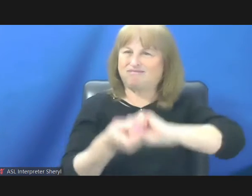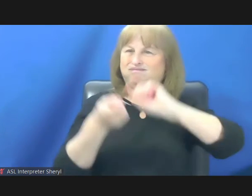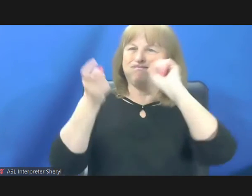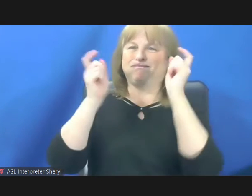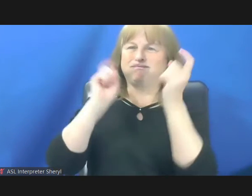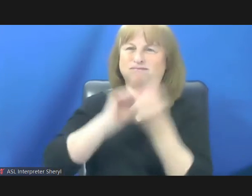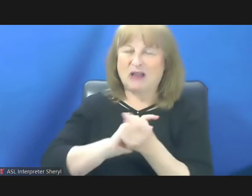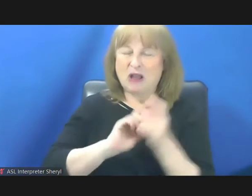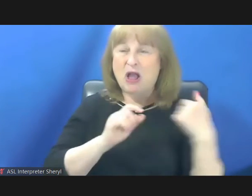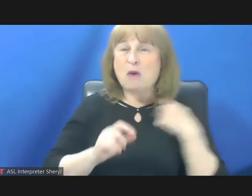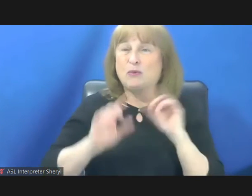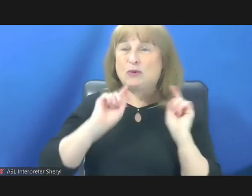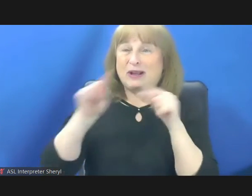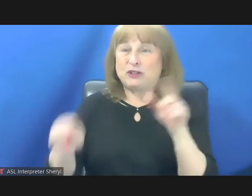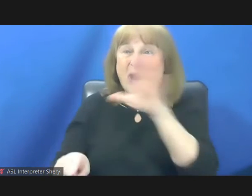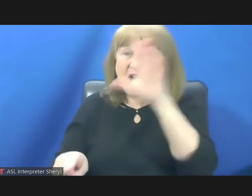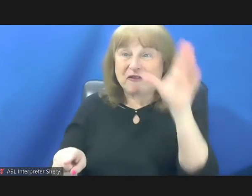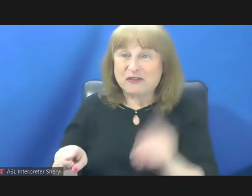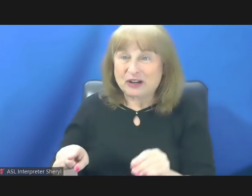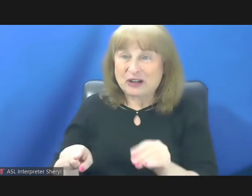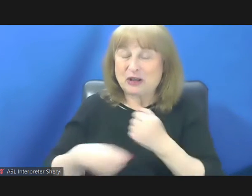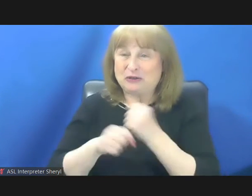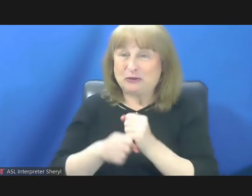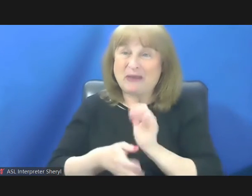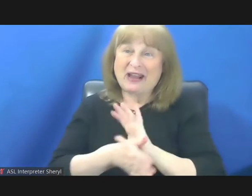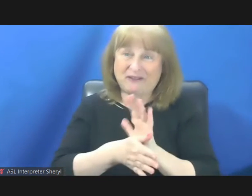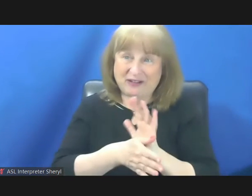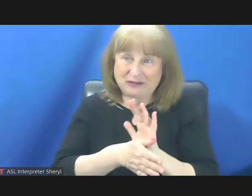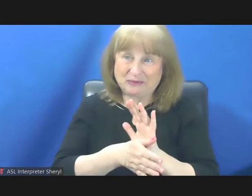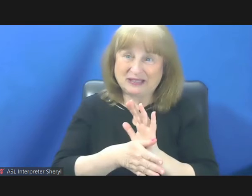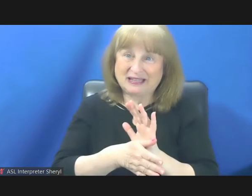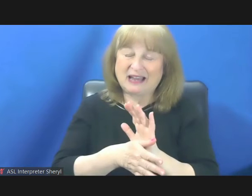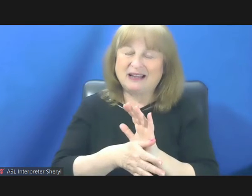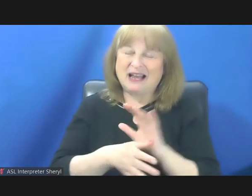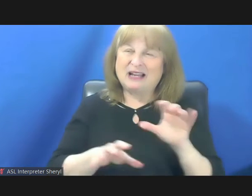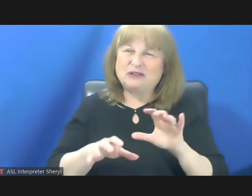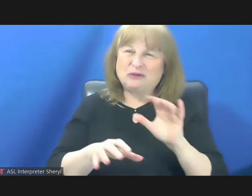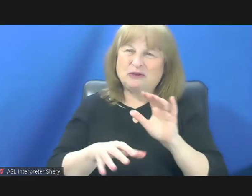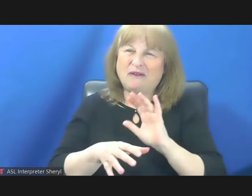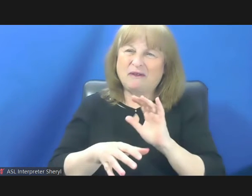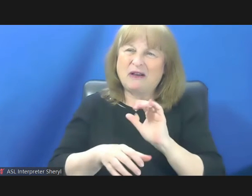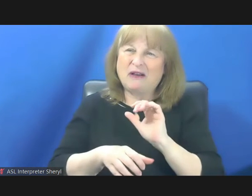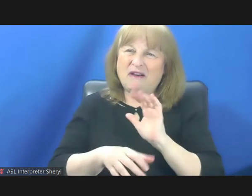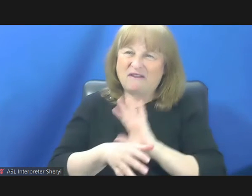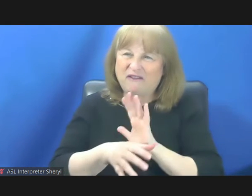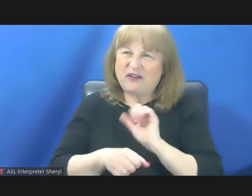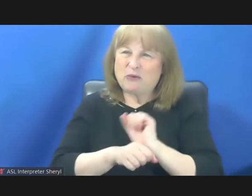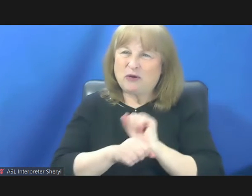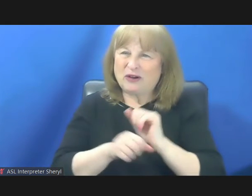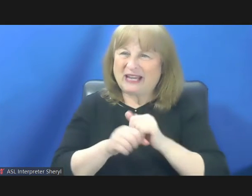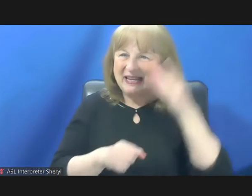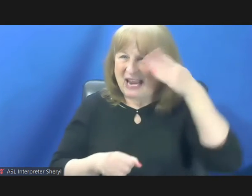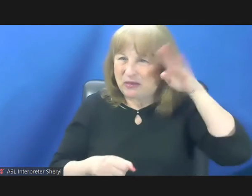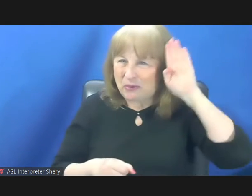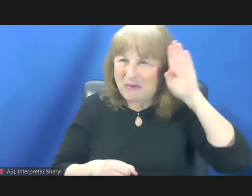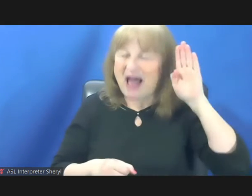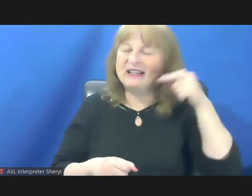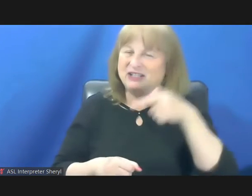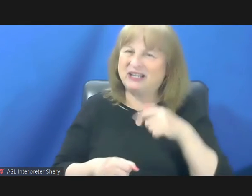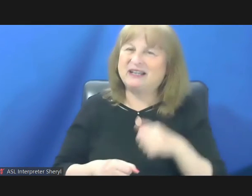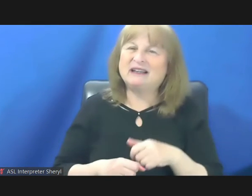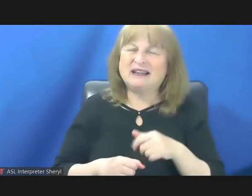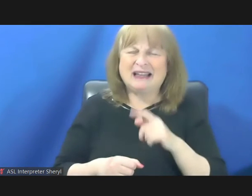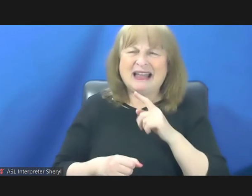to Africa to make films and do fieldwork and anthropology. And